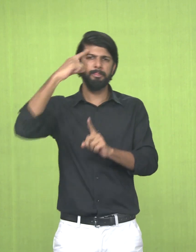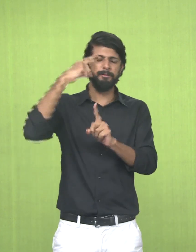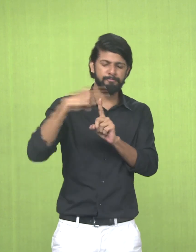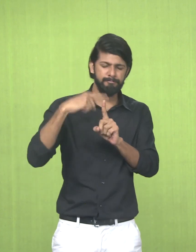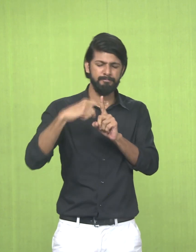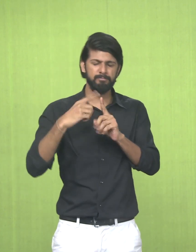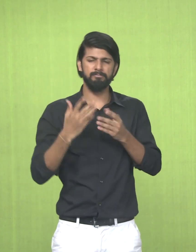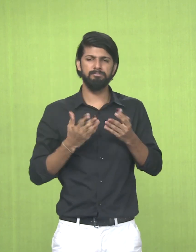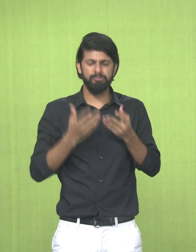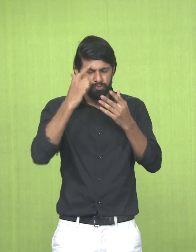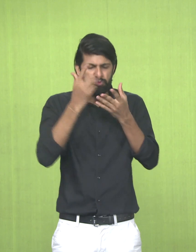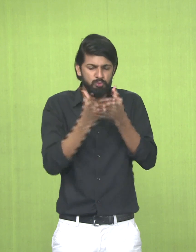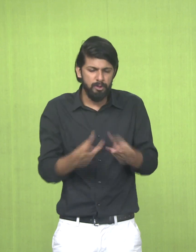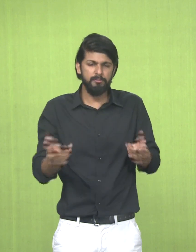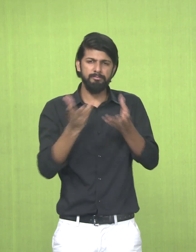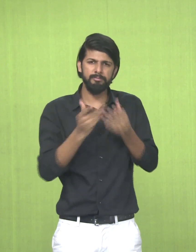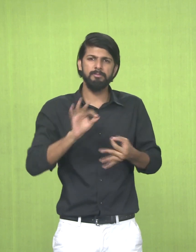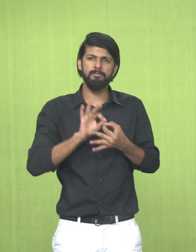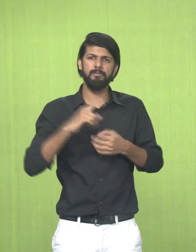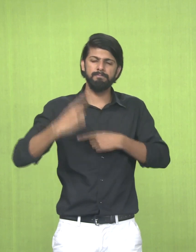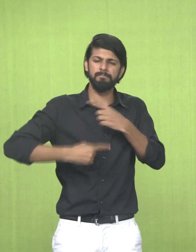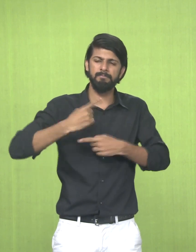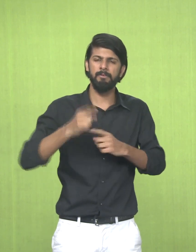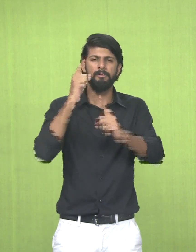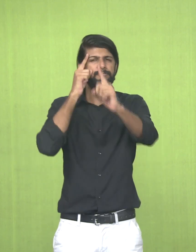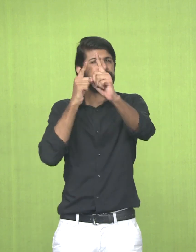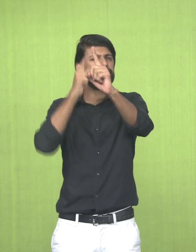of all sorrow and suffering.